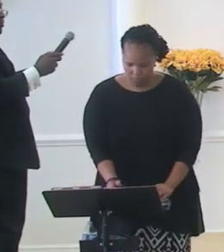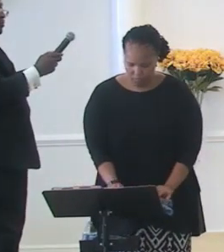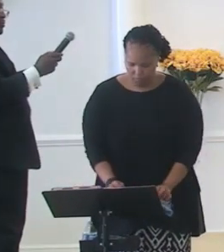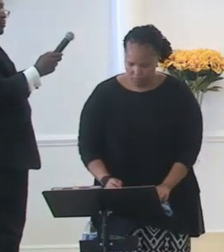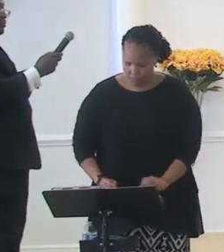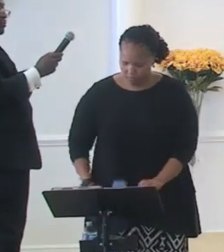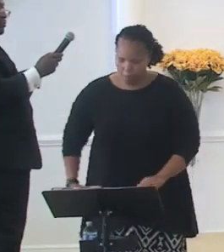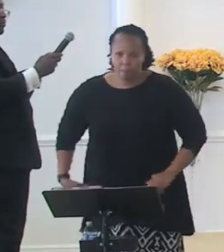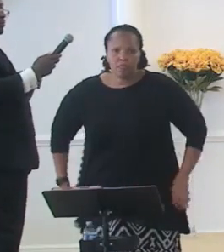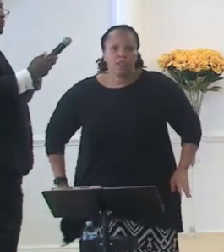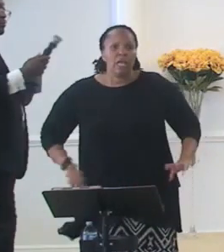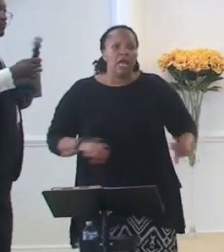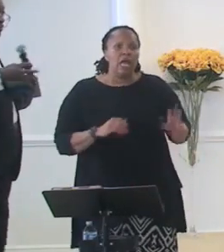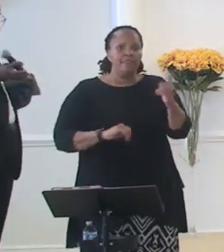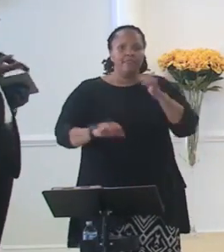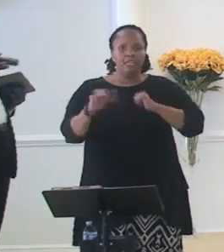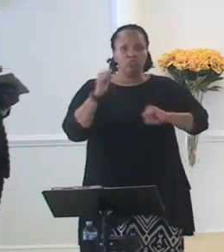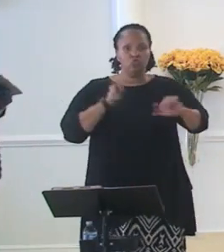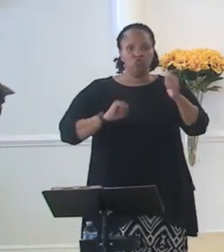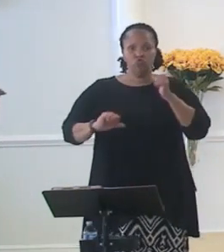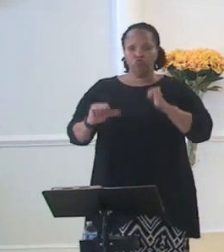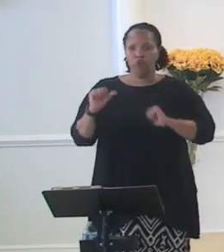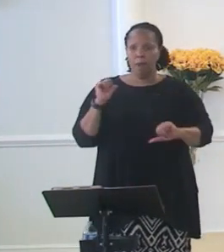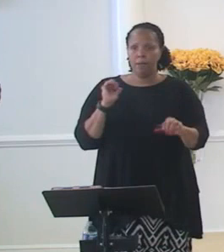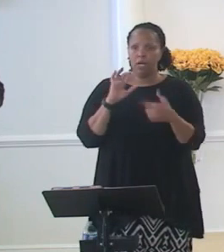The drama of brokenness.